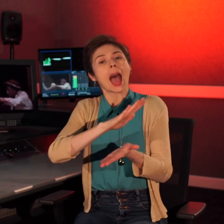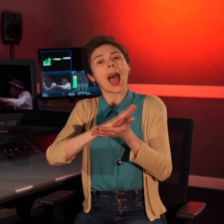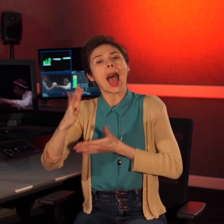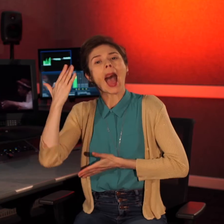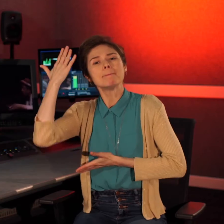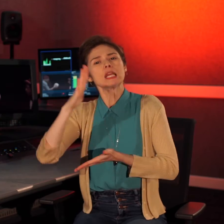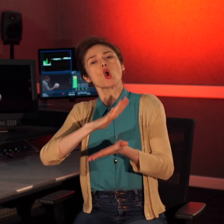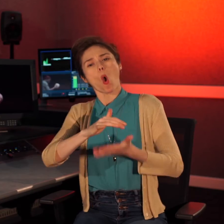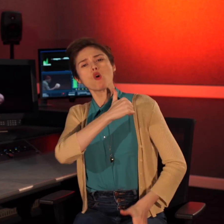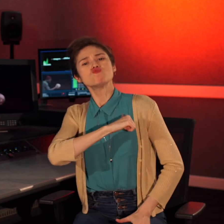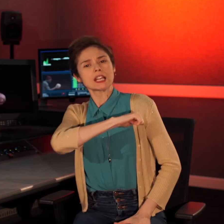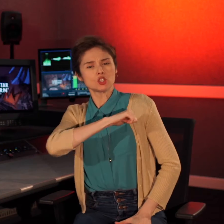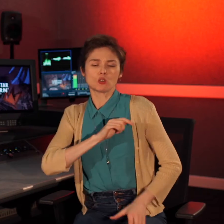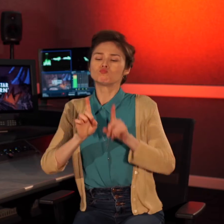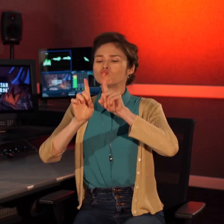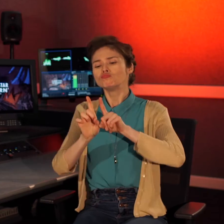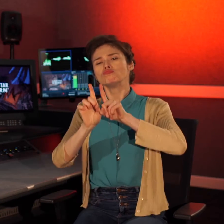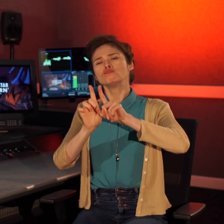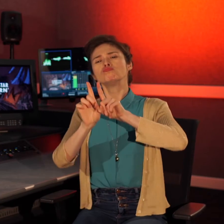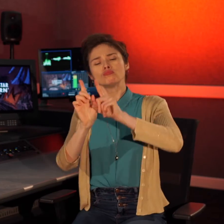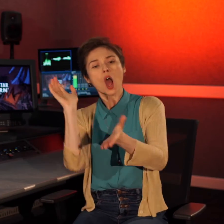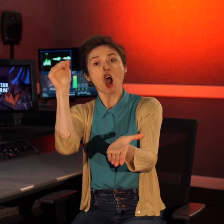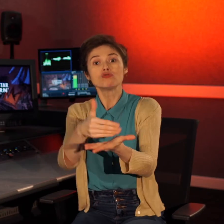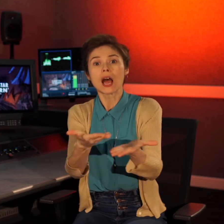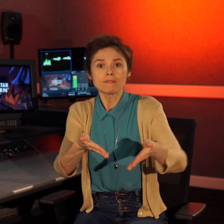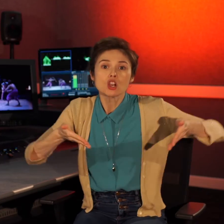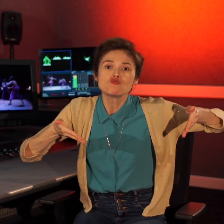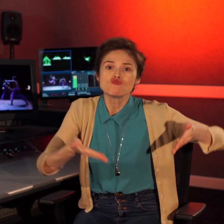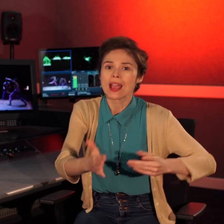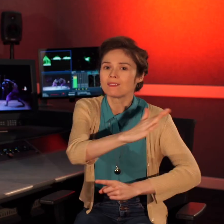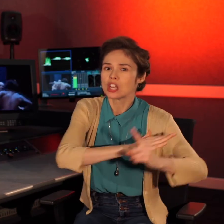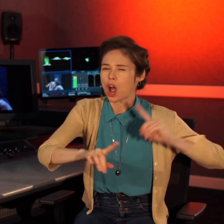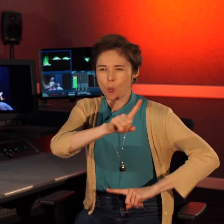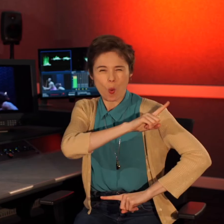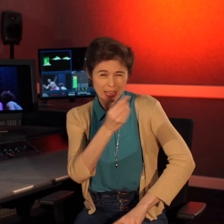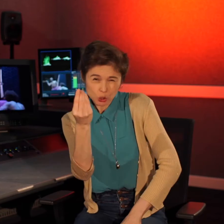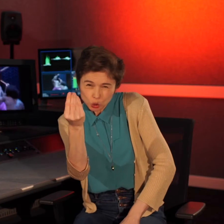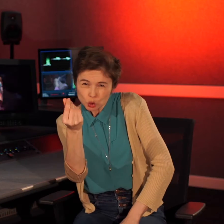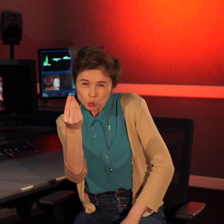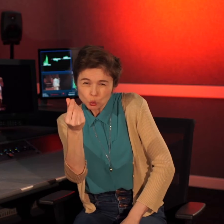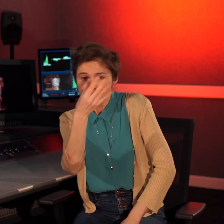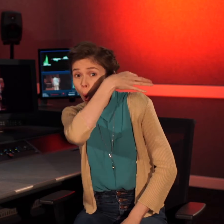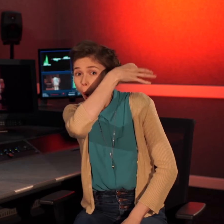Hamlet and Horatio are at the graveyard where Ophelia is to be